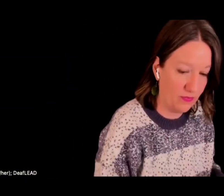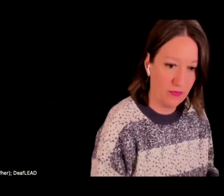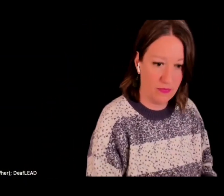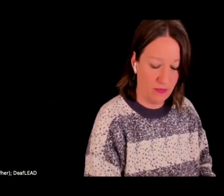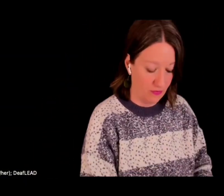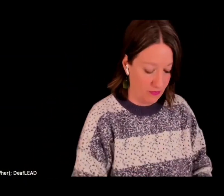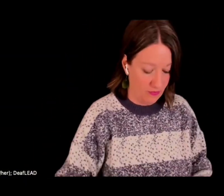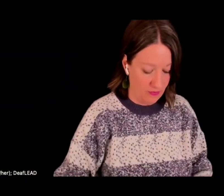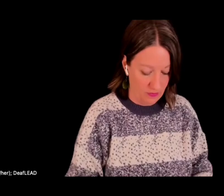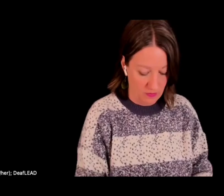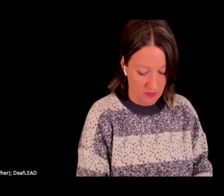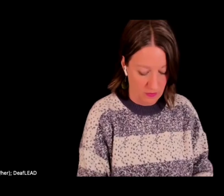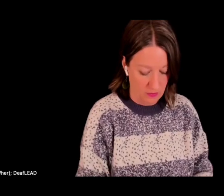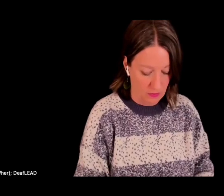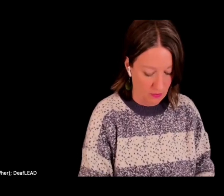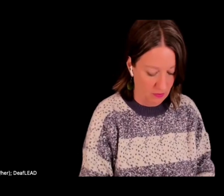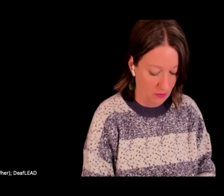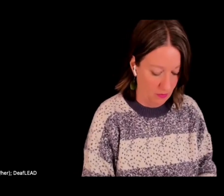roof.